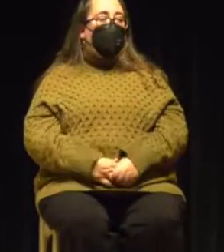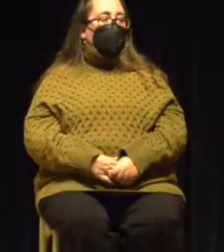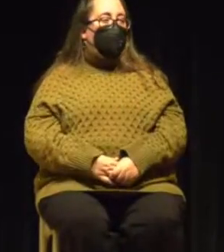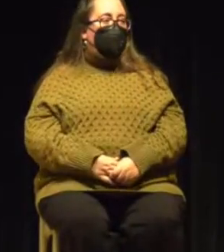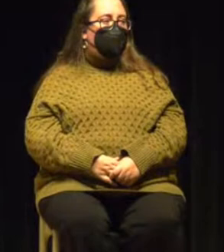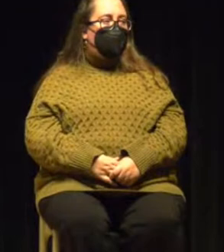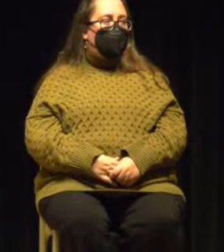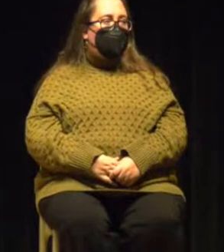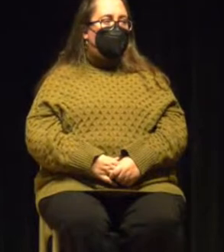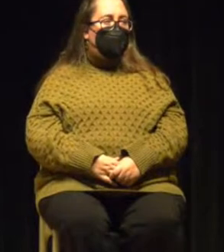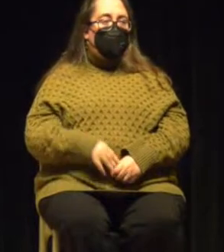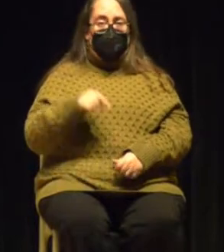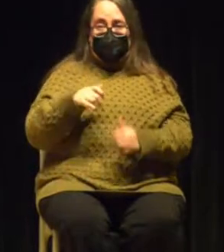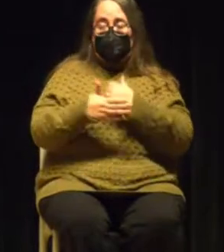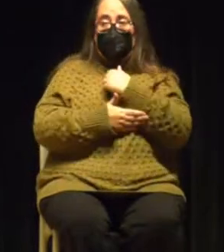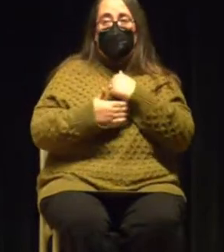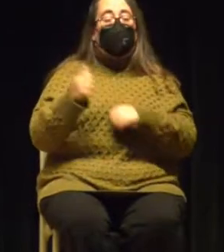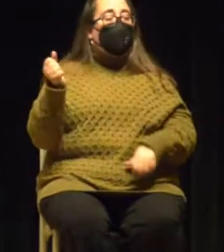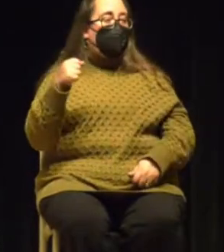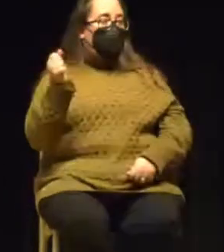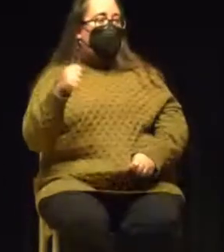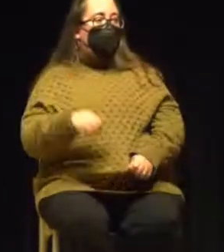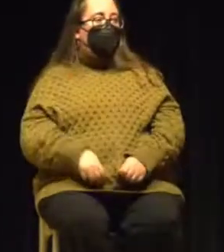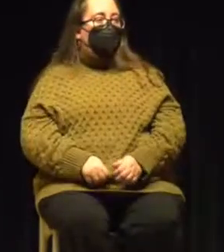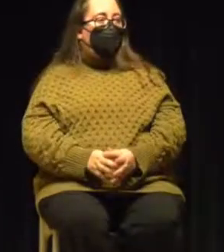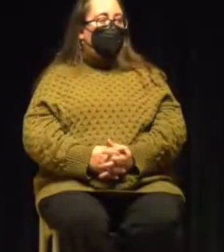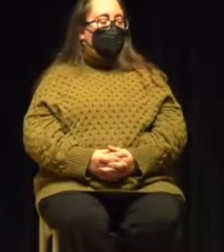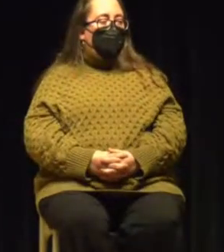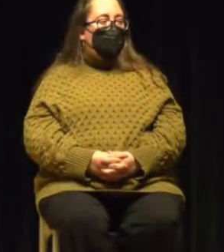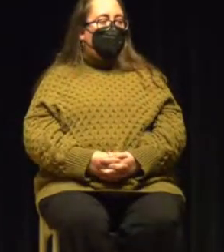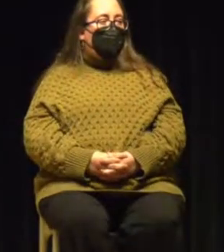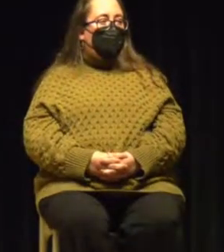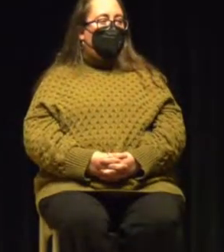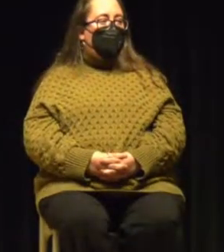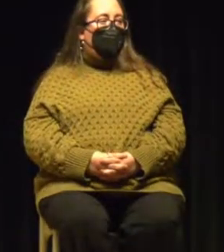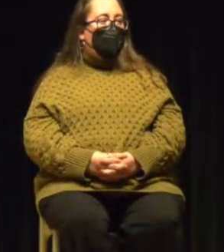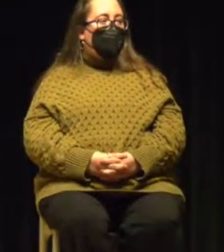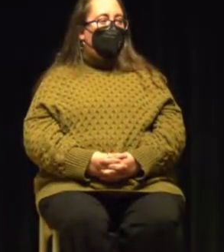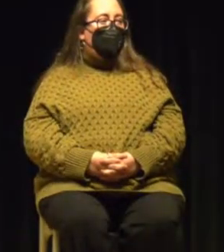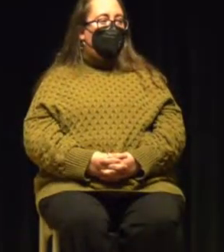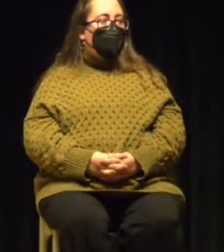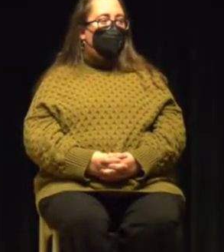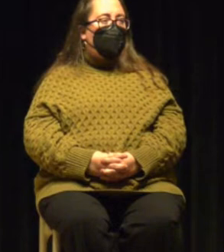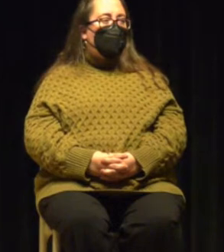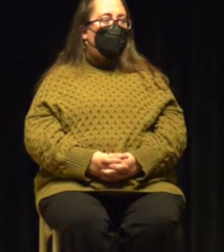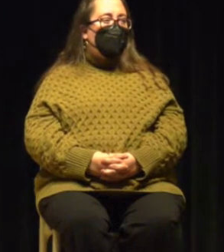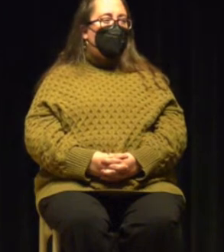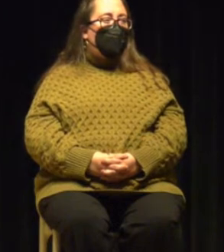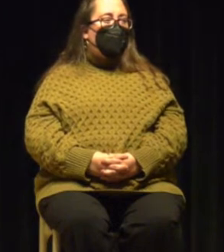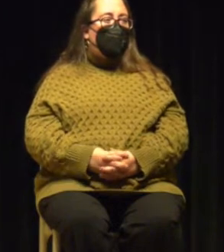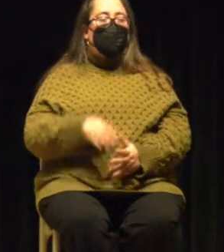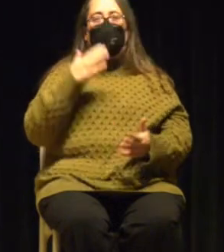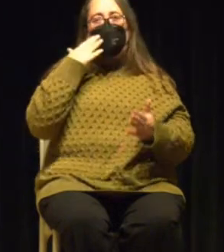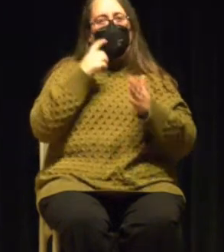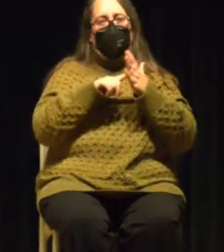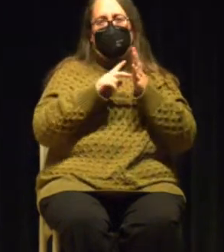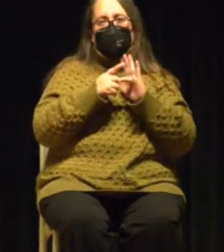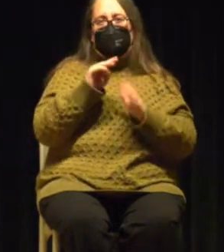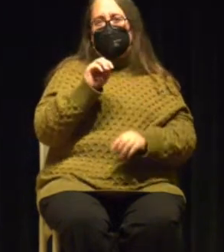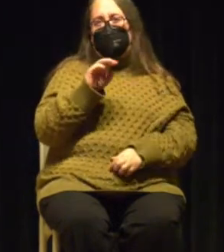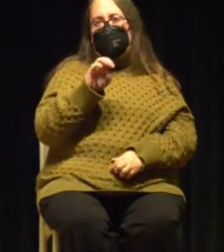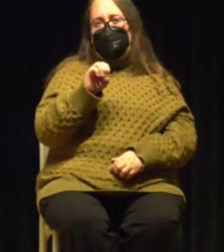here in this country. Yeah. And what about these memes and all that? I don't know that much about